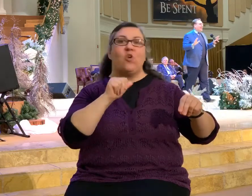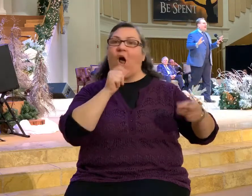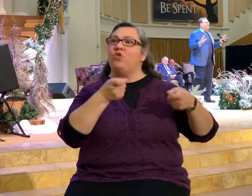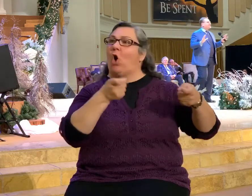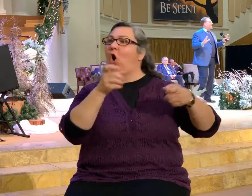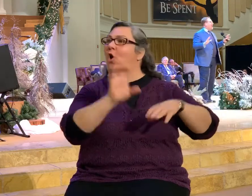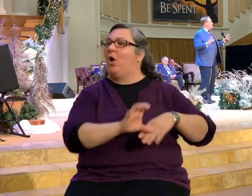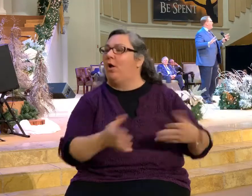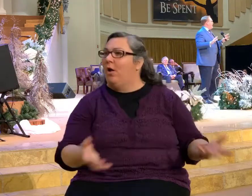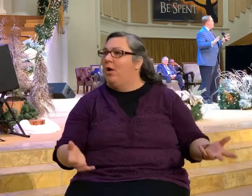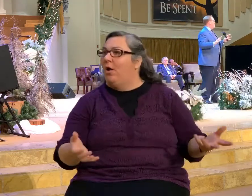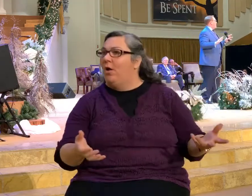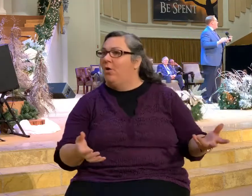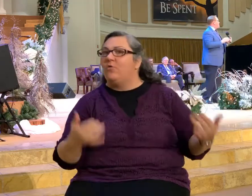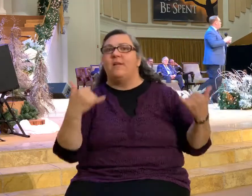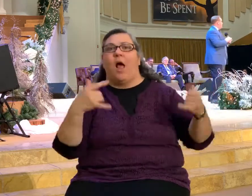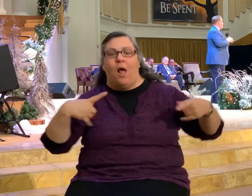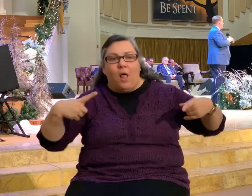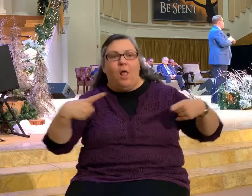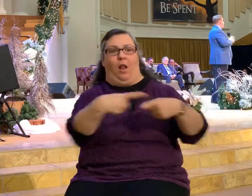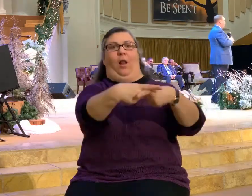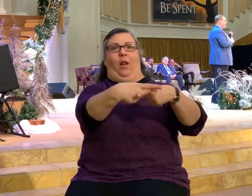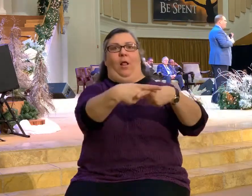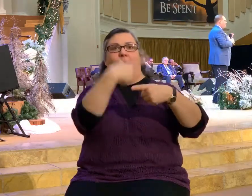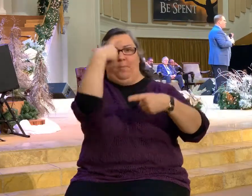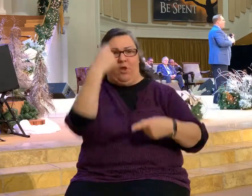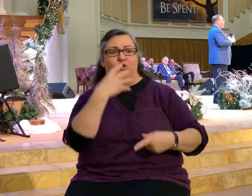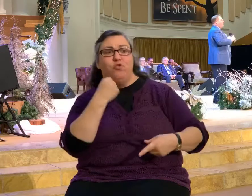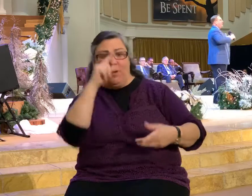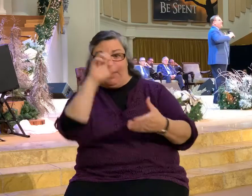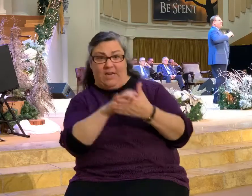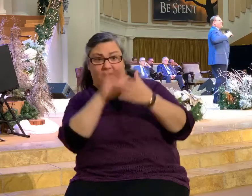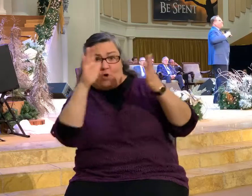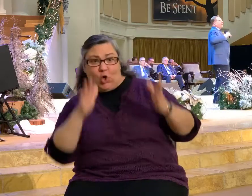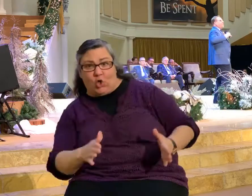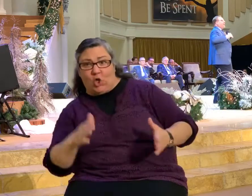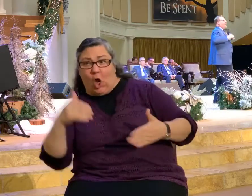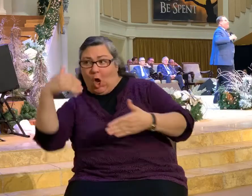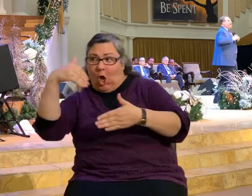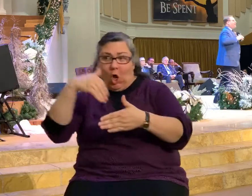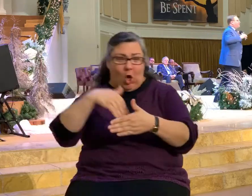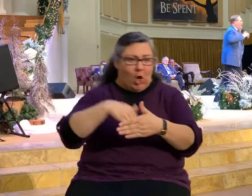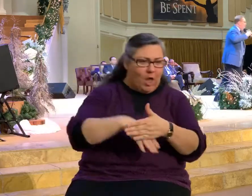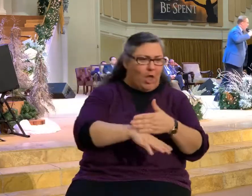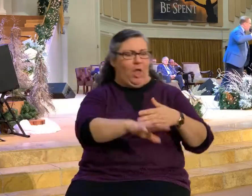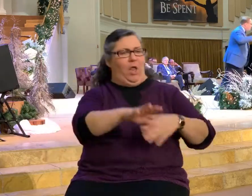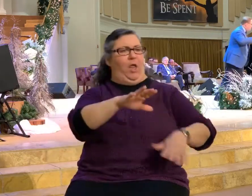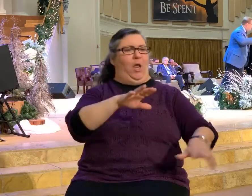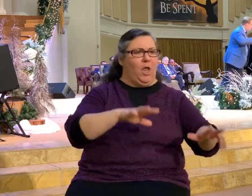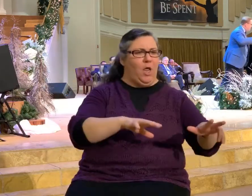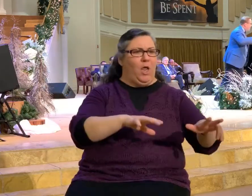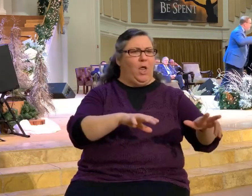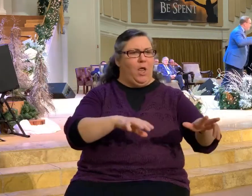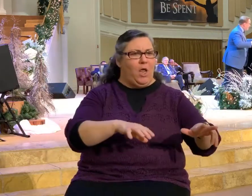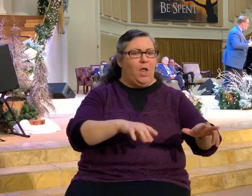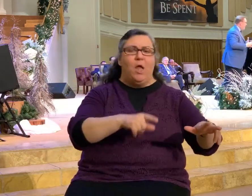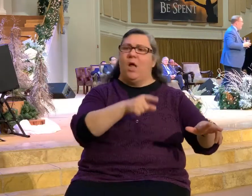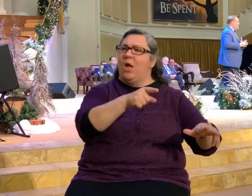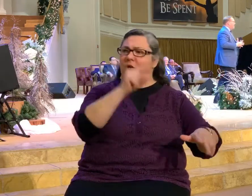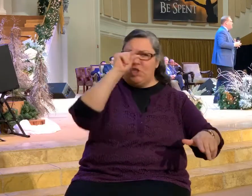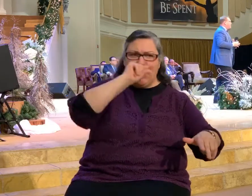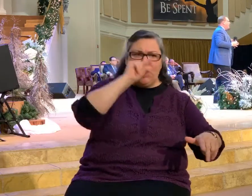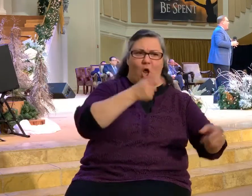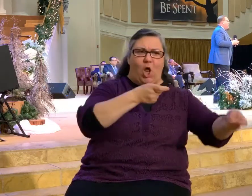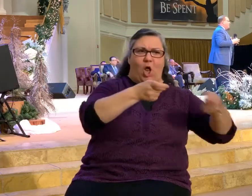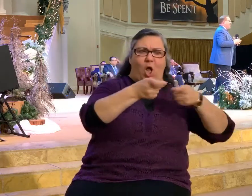And so now there's conflict because the Jewish believers are coming into a primarily dominated position by